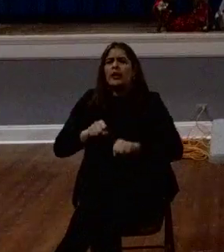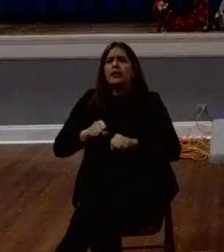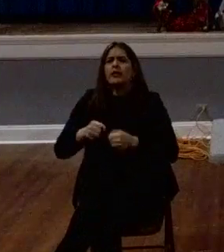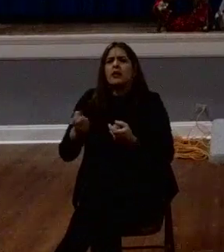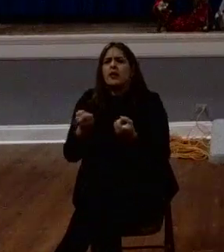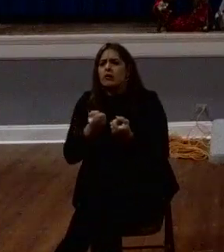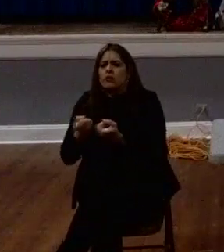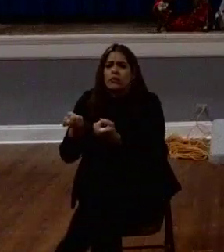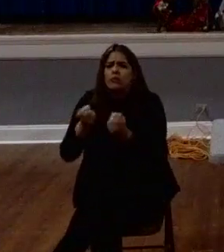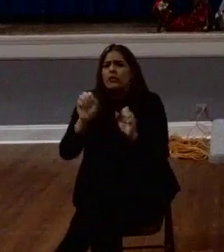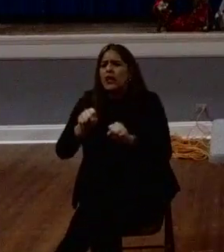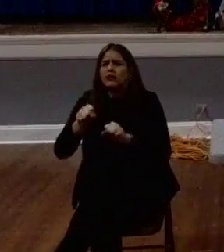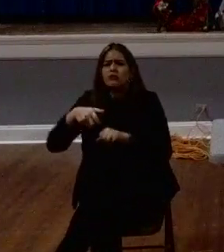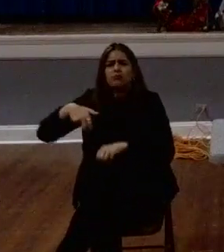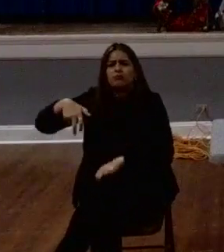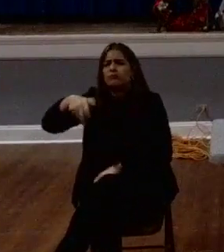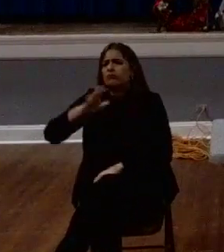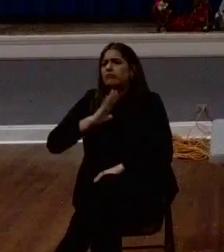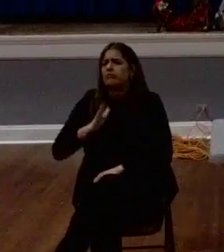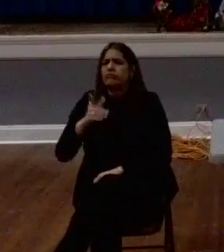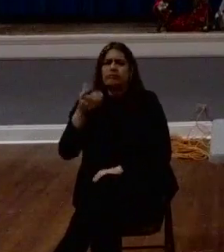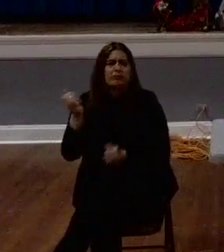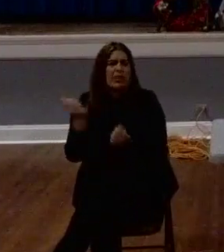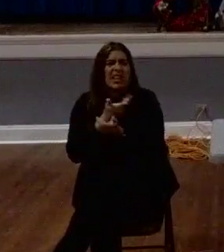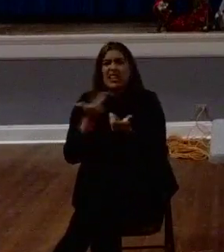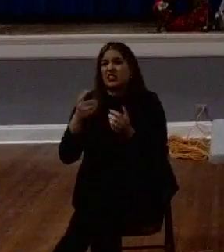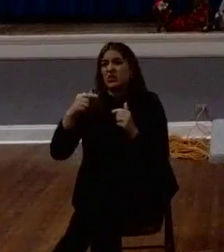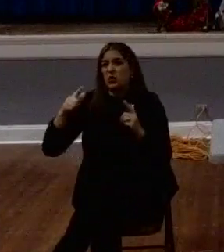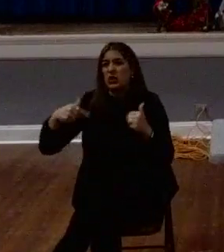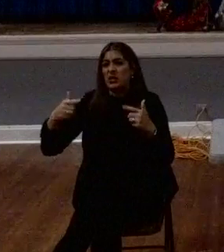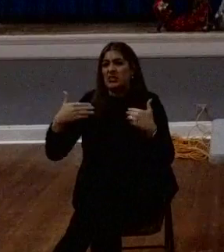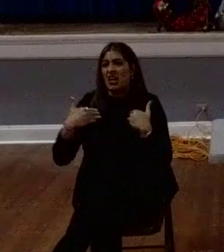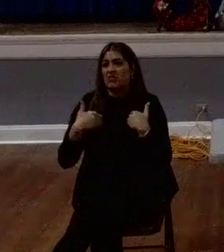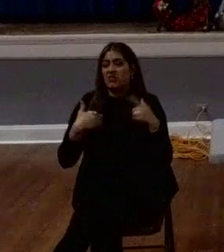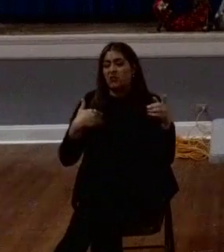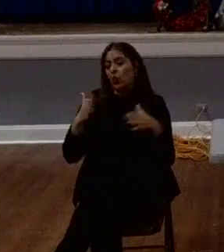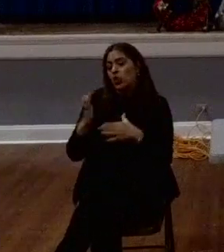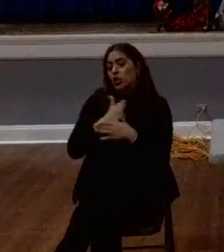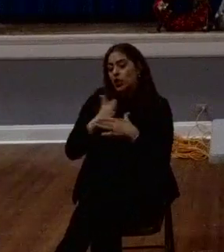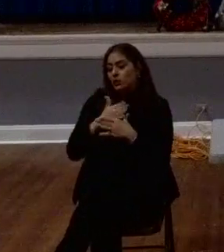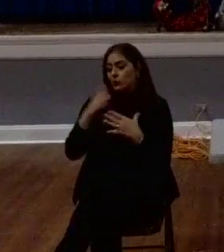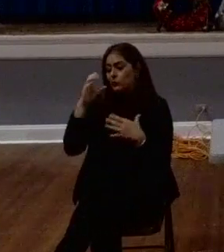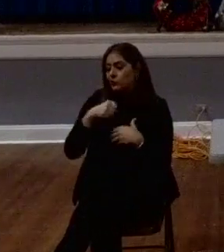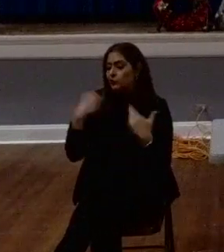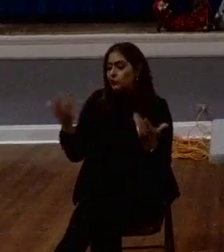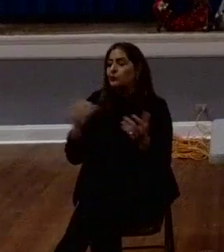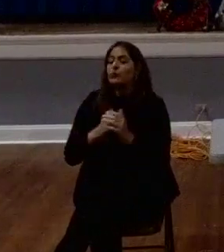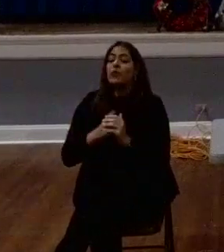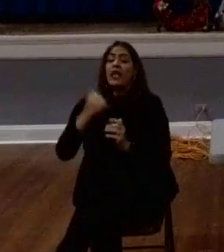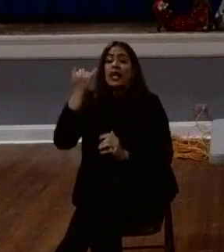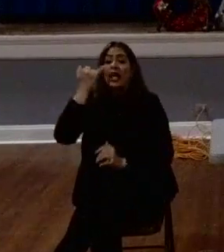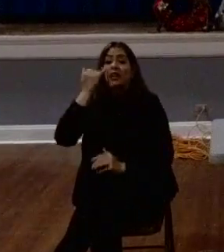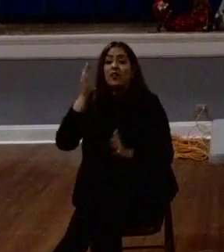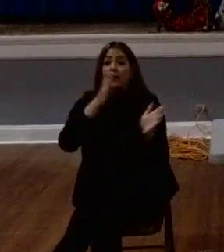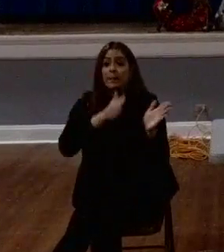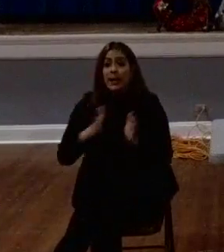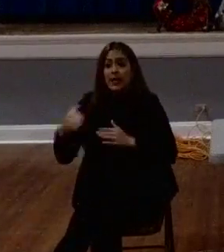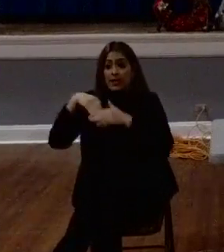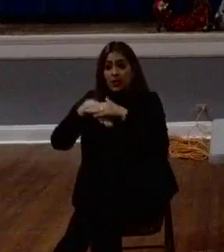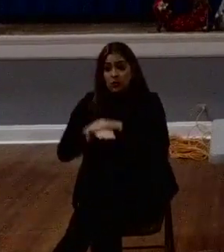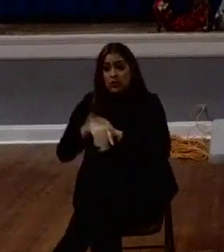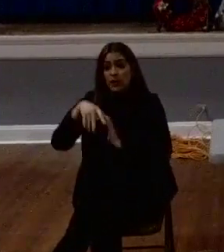wheels. Yeah, you would share the space, right? So this is, if we were looking at the plan, this is the entry plaza, just a